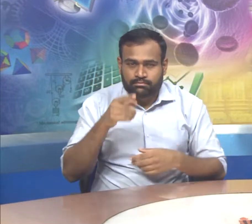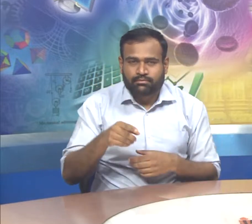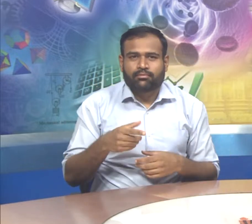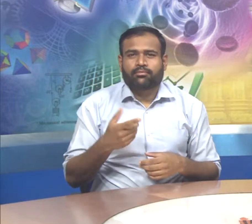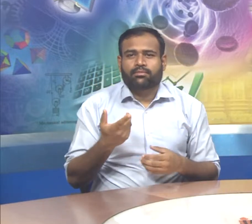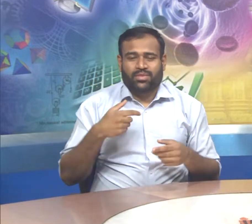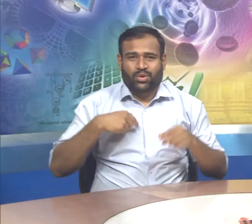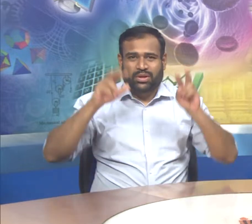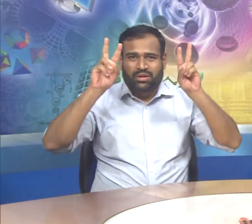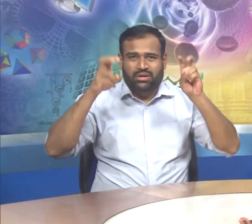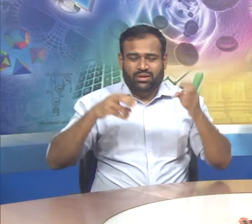Objectives.